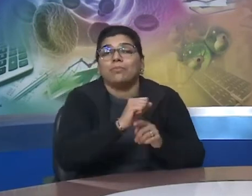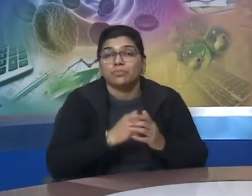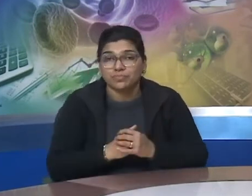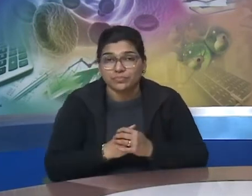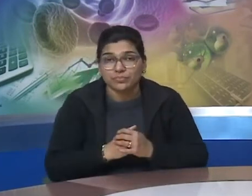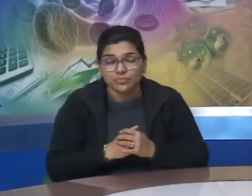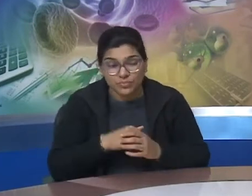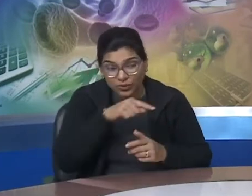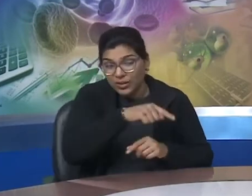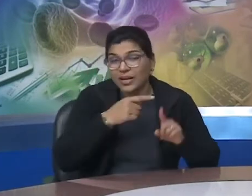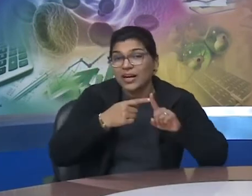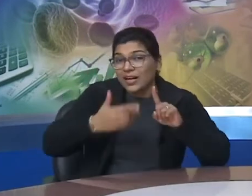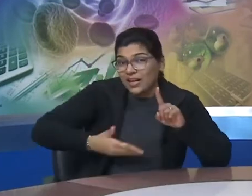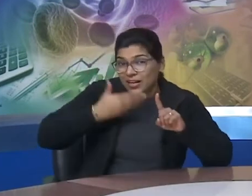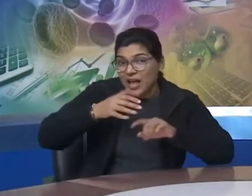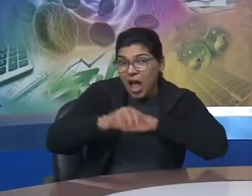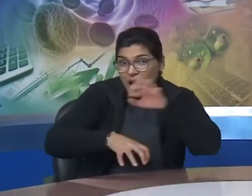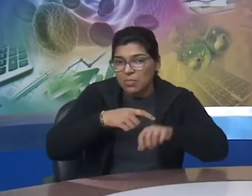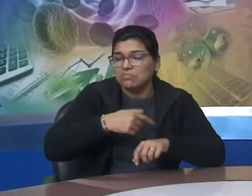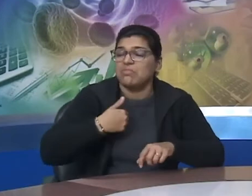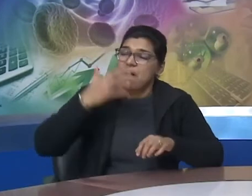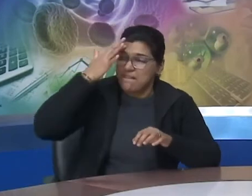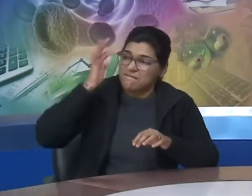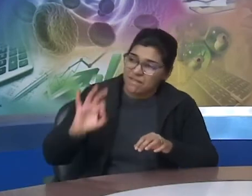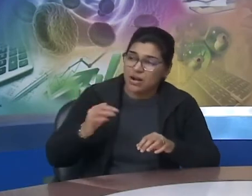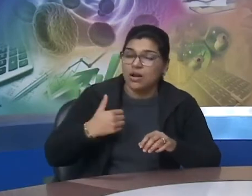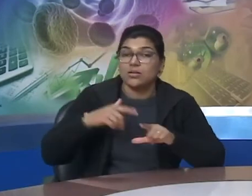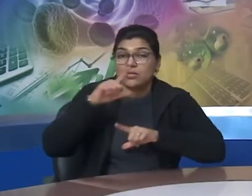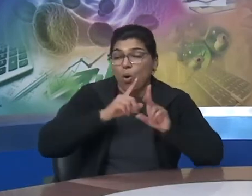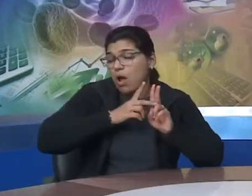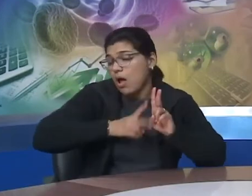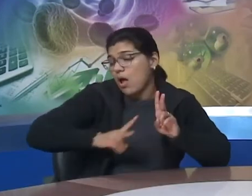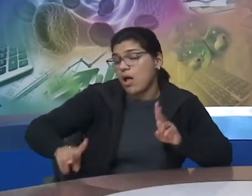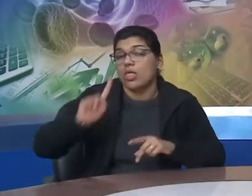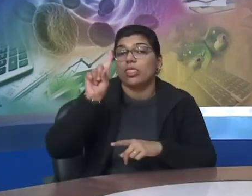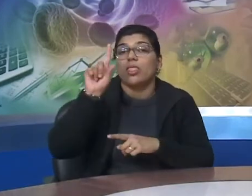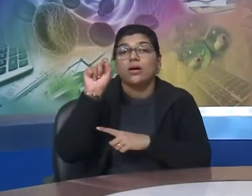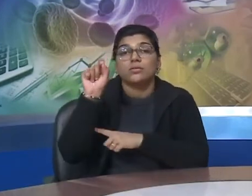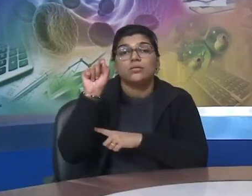Without further ado, he put the key